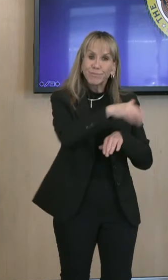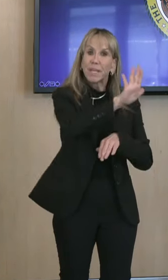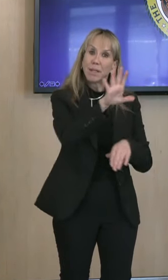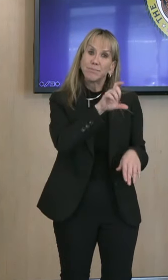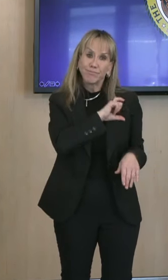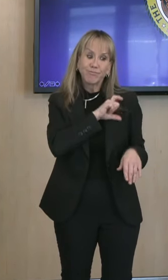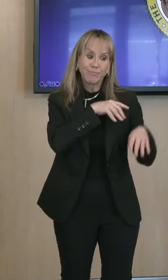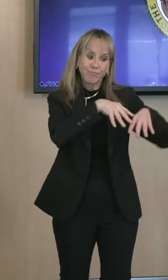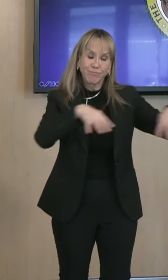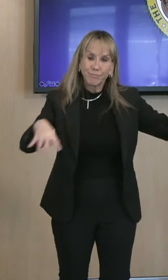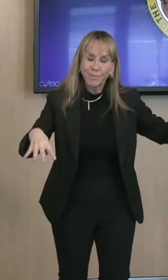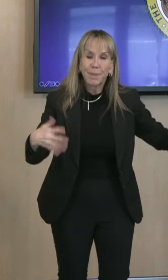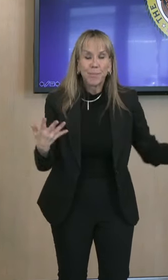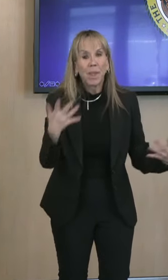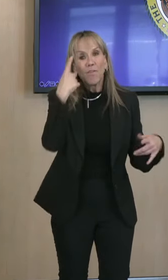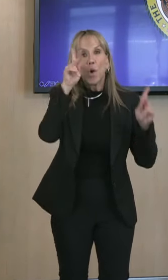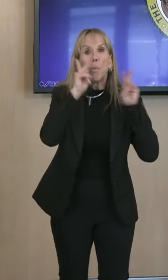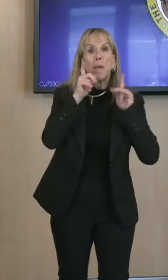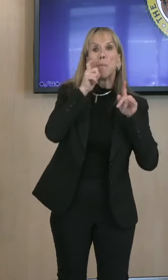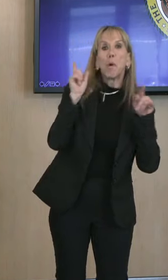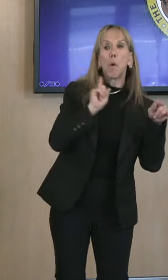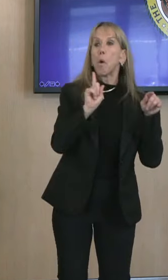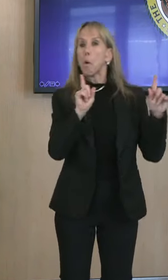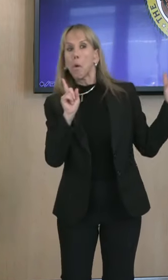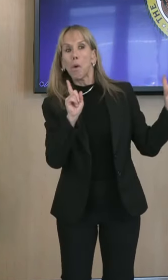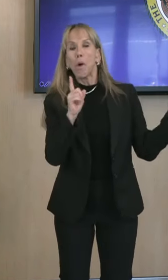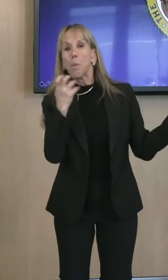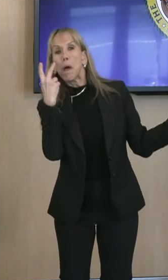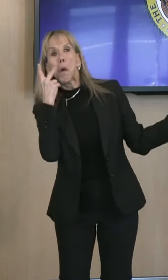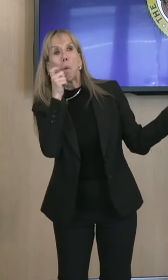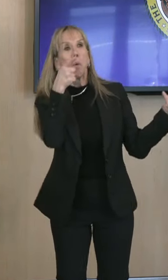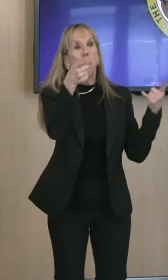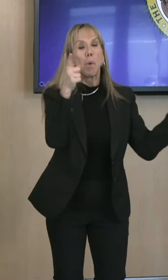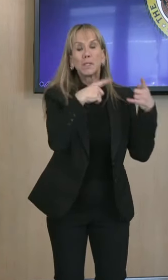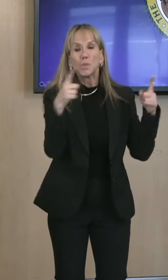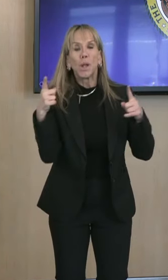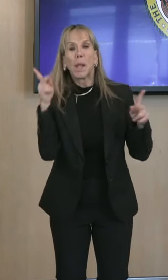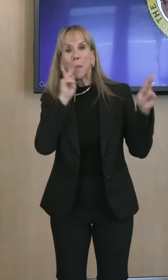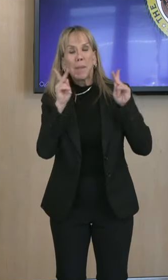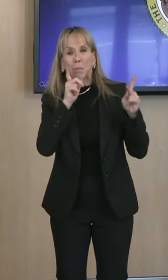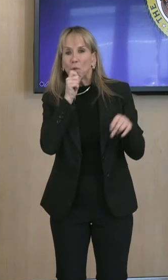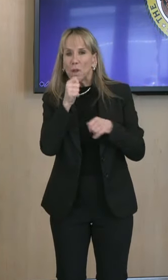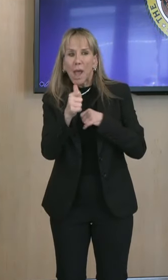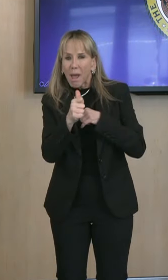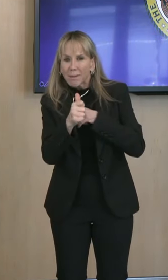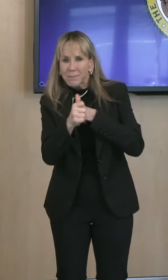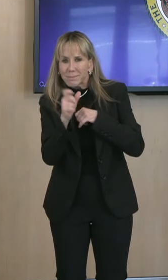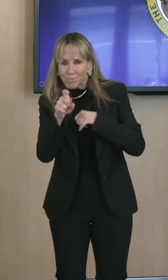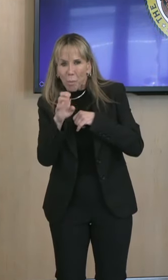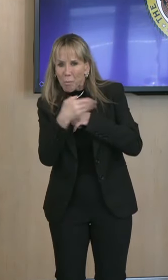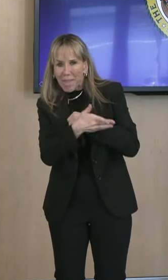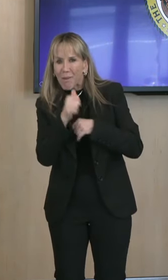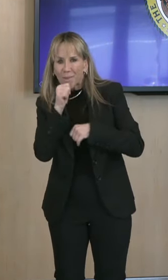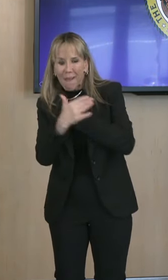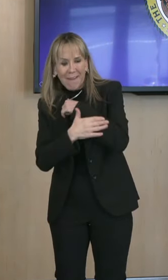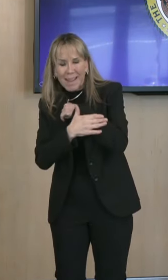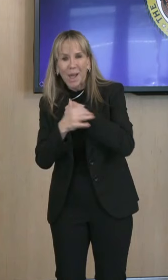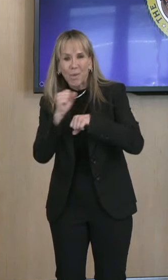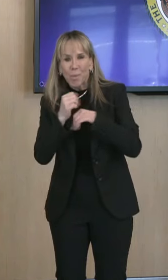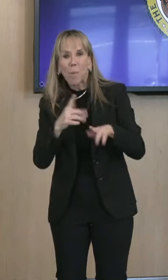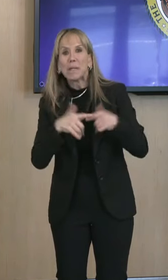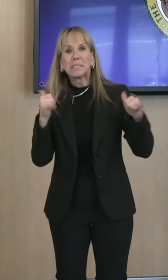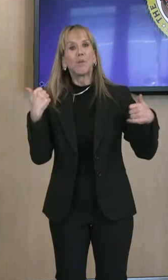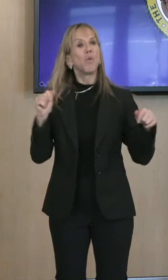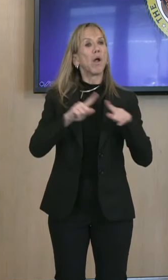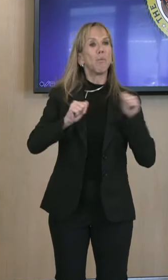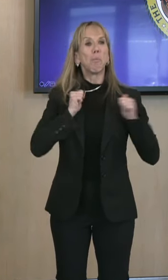people who should not be on that property, who are not COVID positive, who are not healthcare workers, who are not county workers, to leave that property. And so we